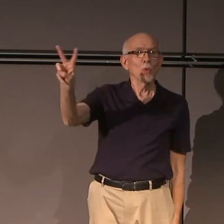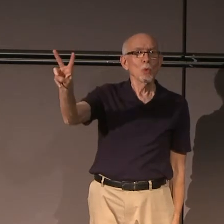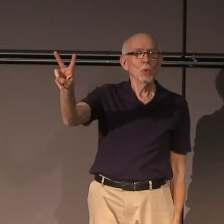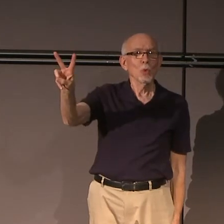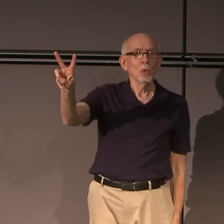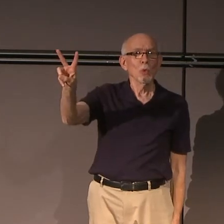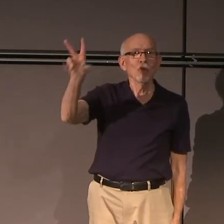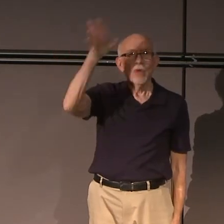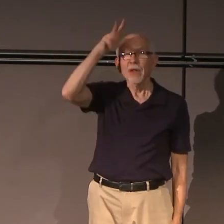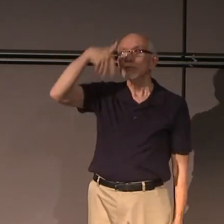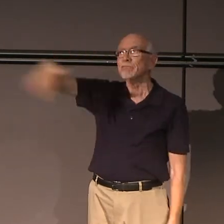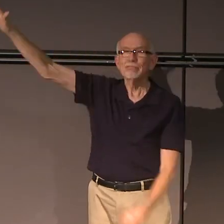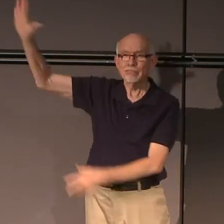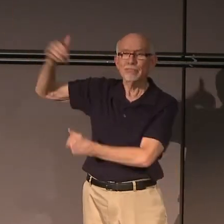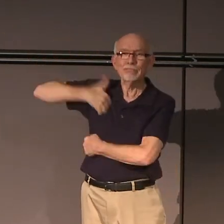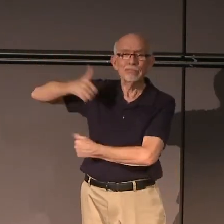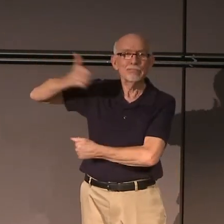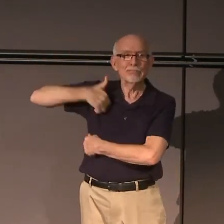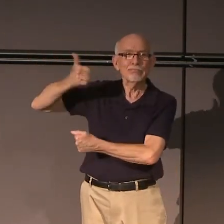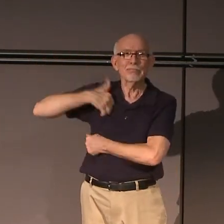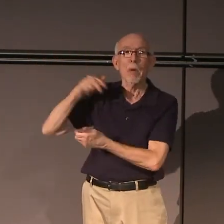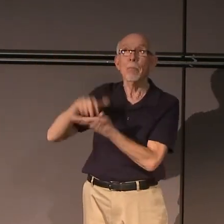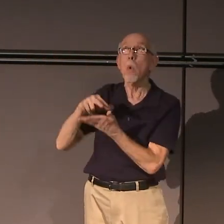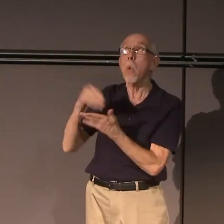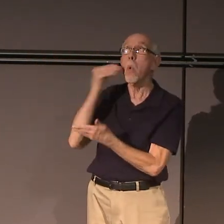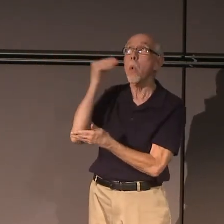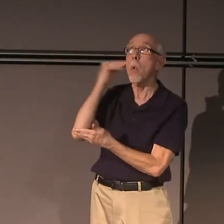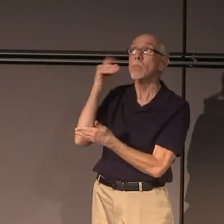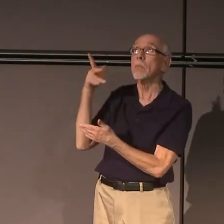along around World War II time, and Dad had to go off in the Army.